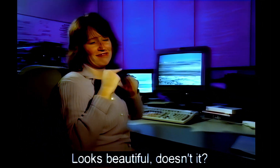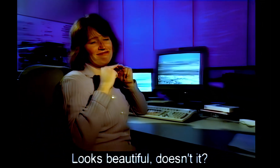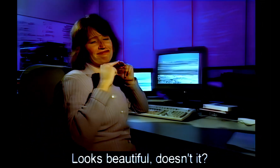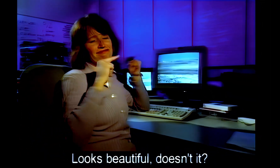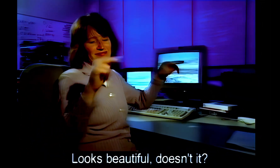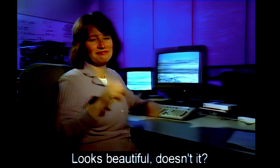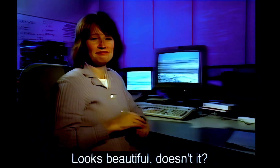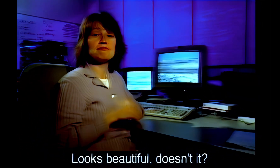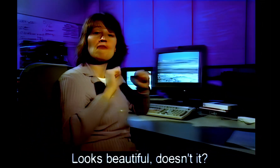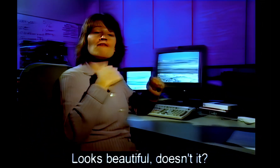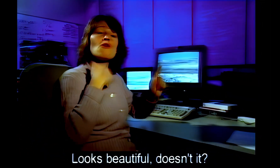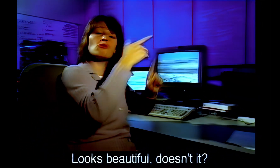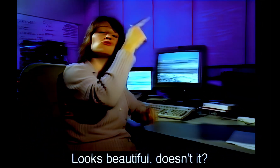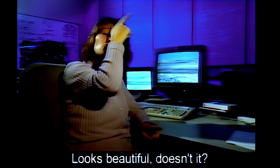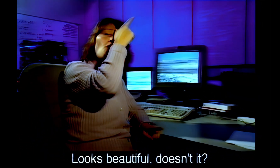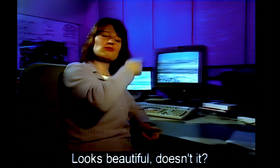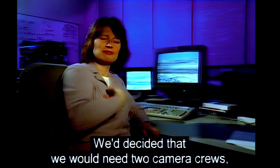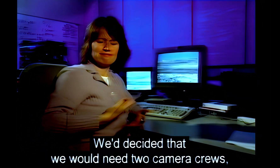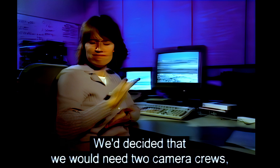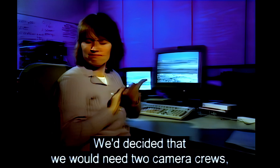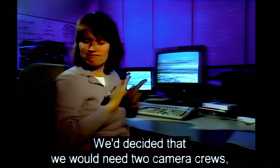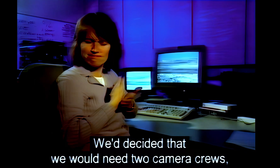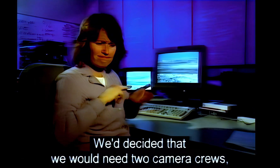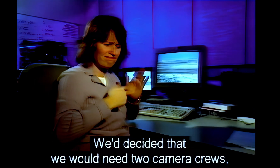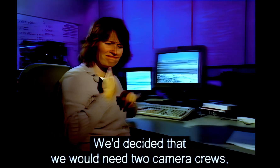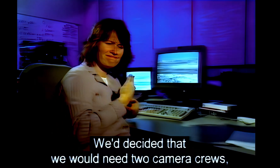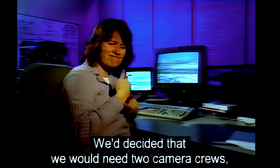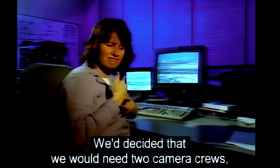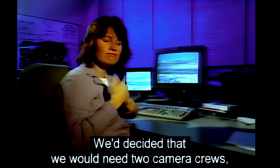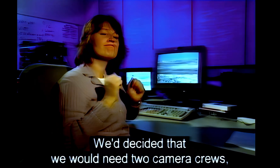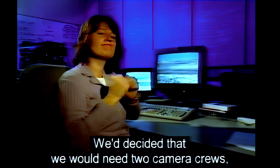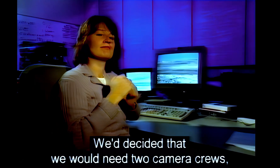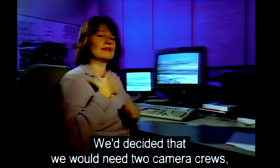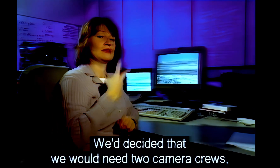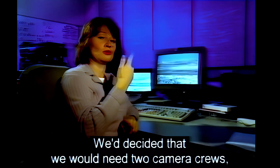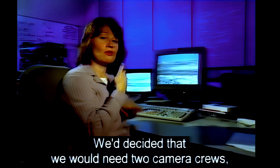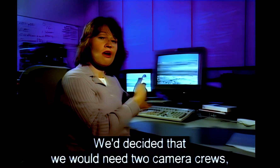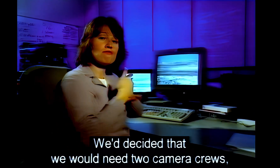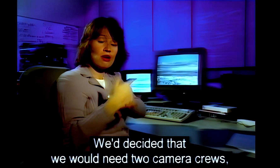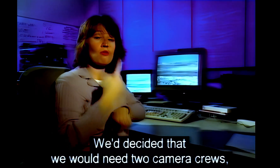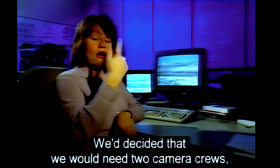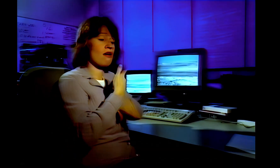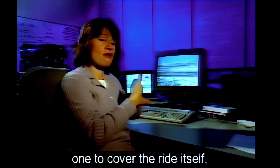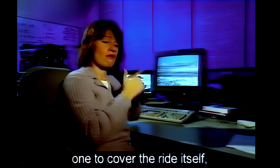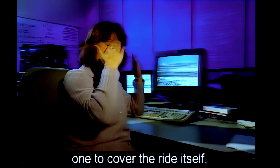Looks beautiful, doesn't it? Before we went out to Jordan, there was some discussion, and we decided we'd need 2 camera